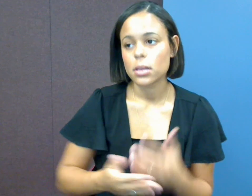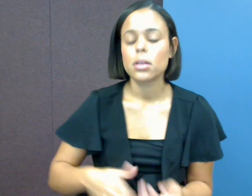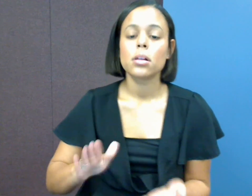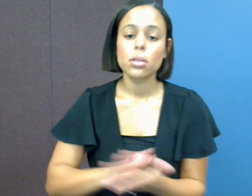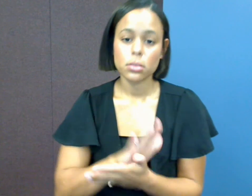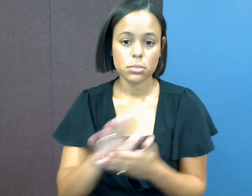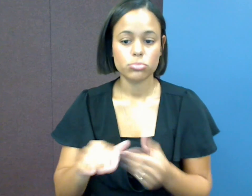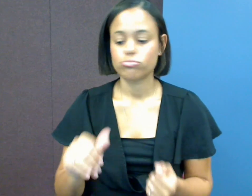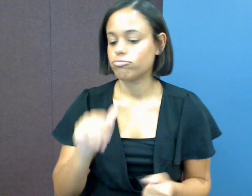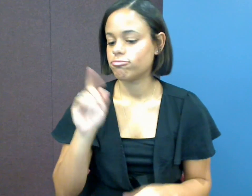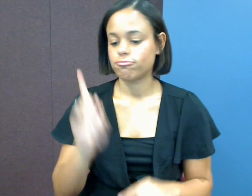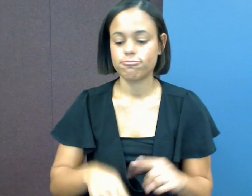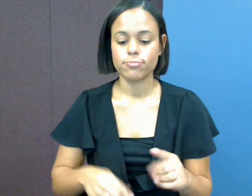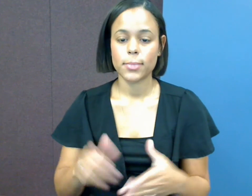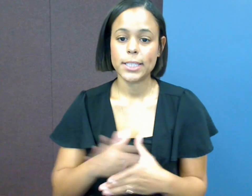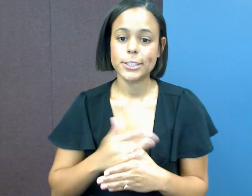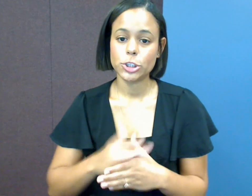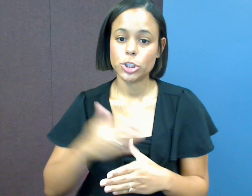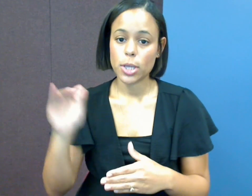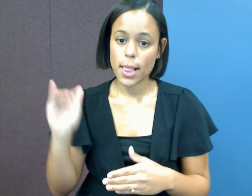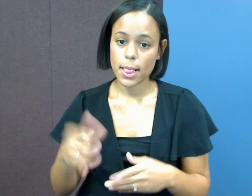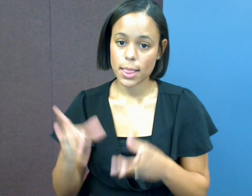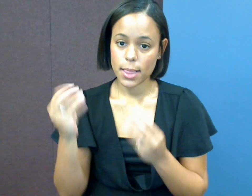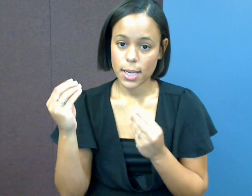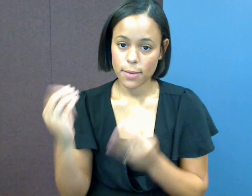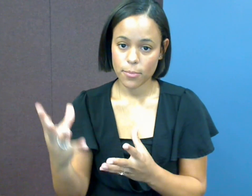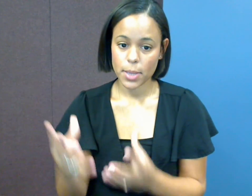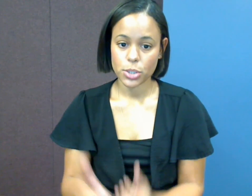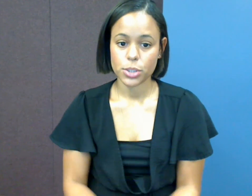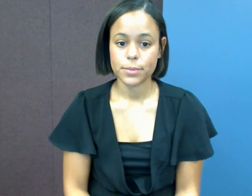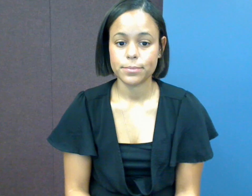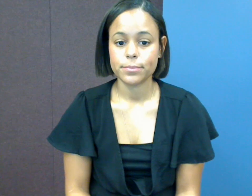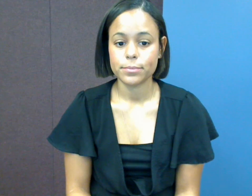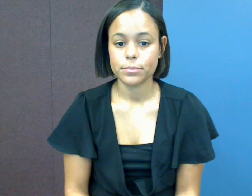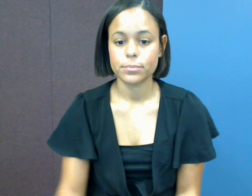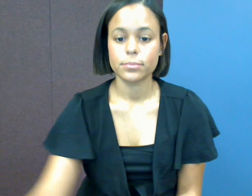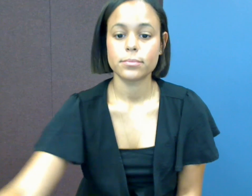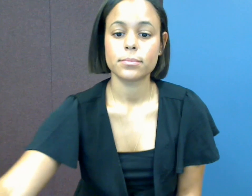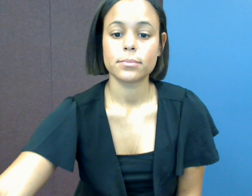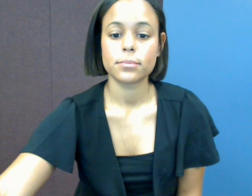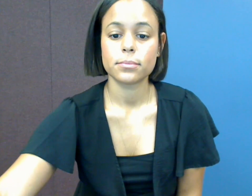And then information which will